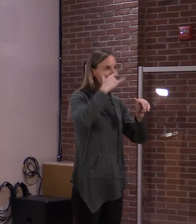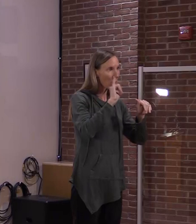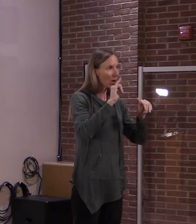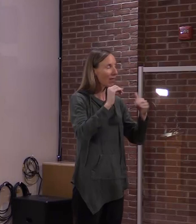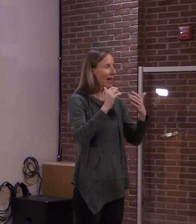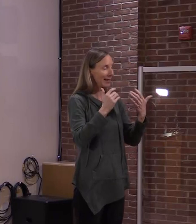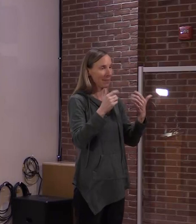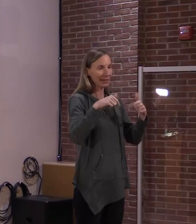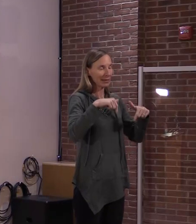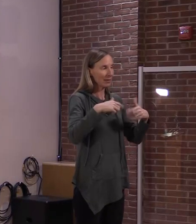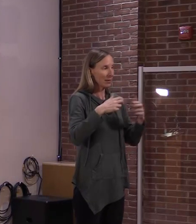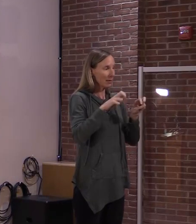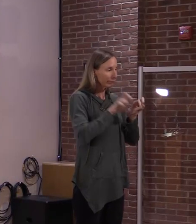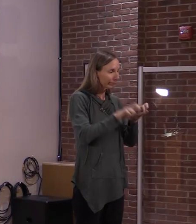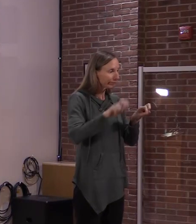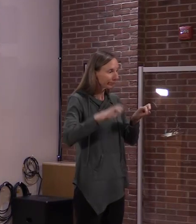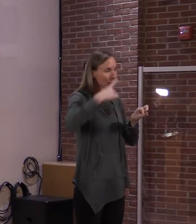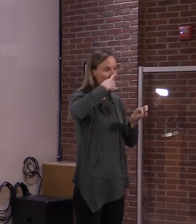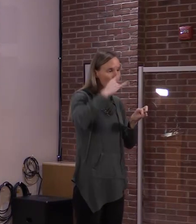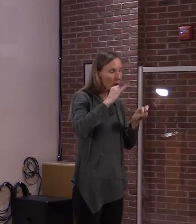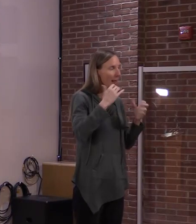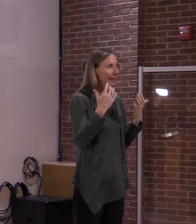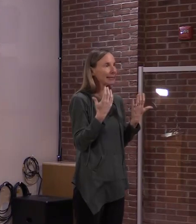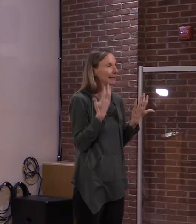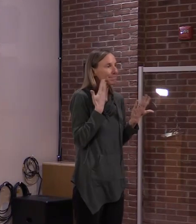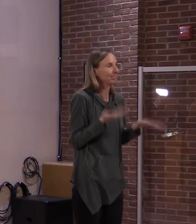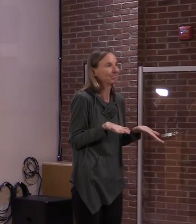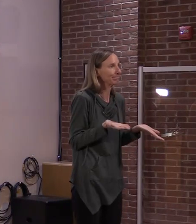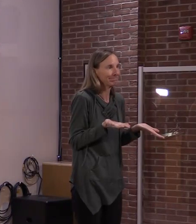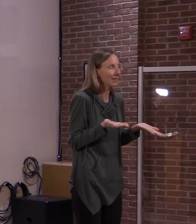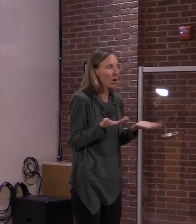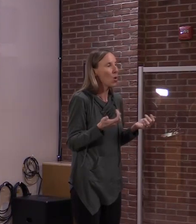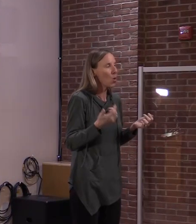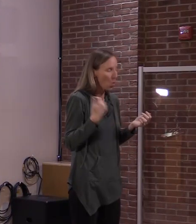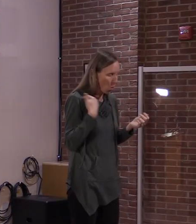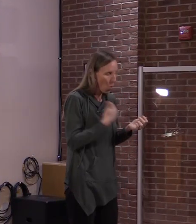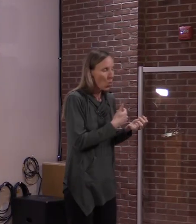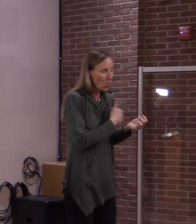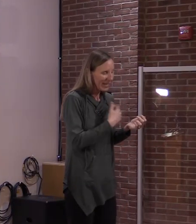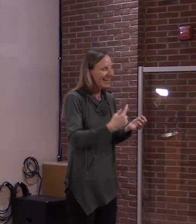unprecedented pandemic. But I think, you know, to be as strategic as possible,